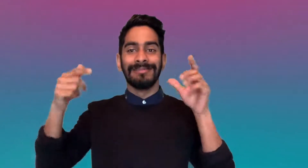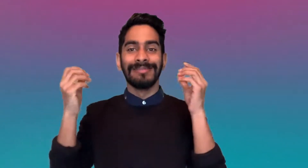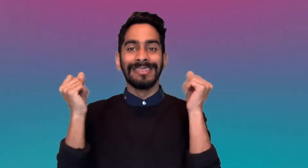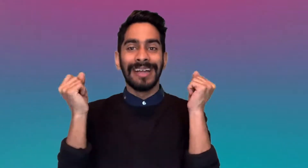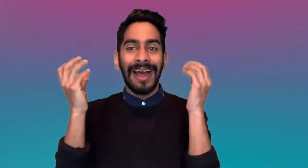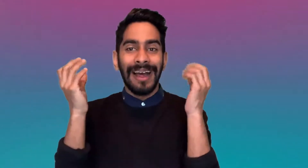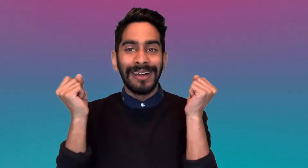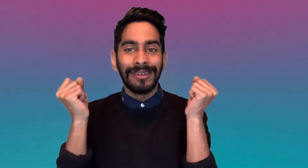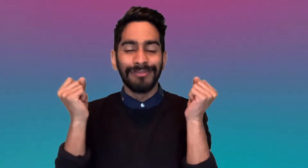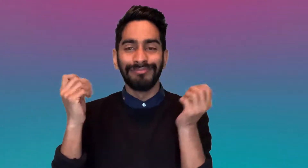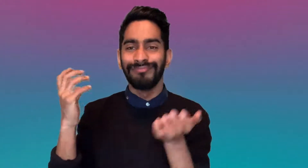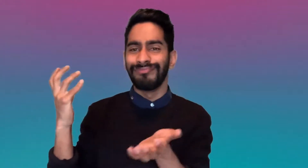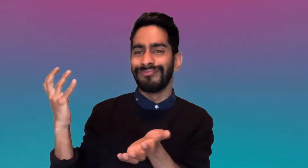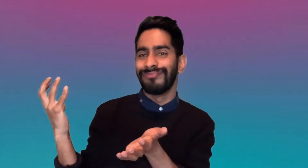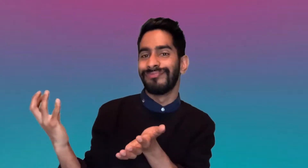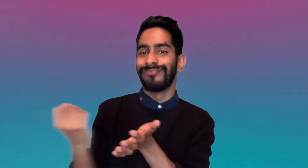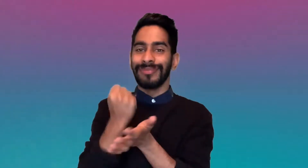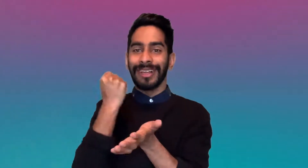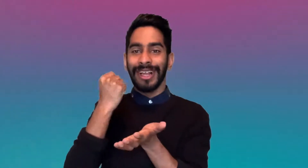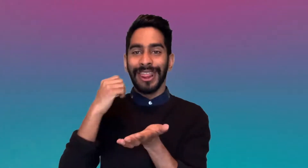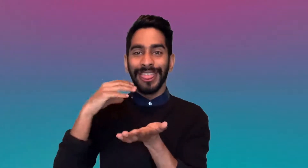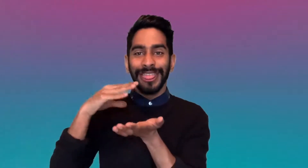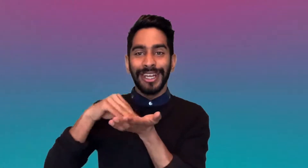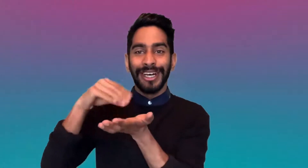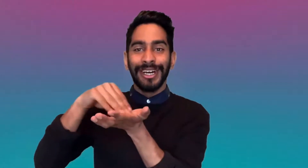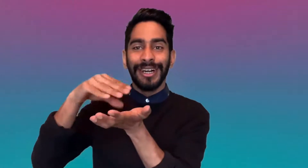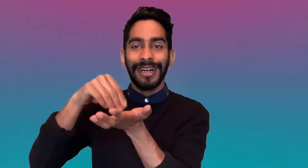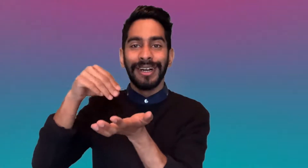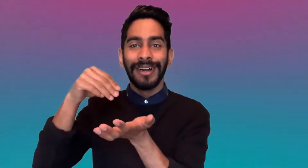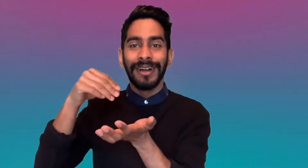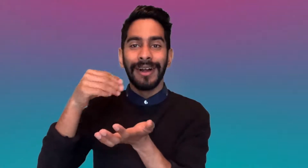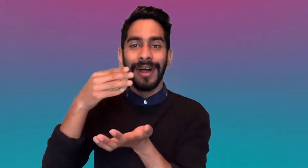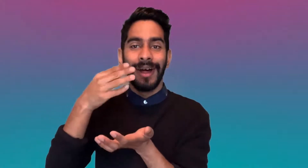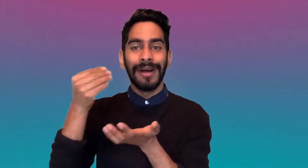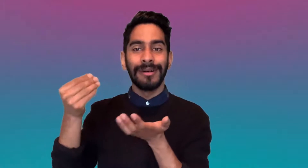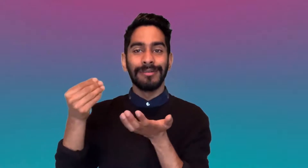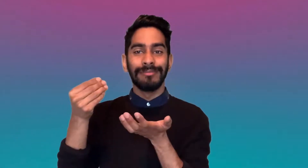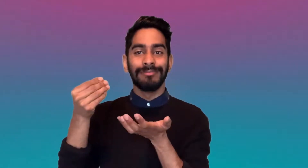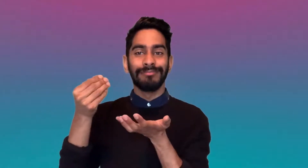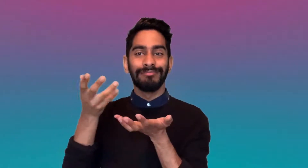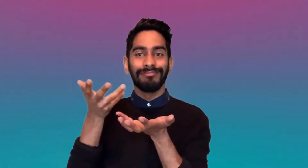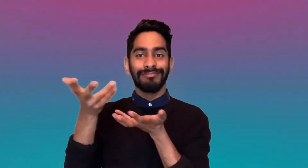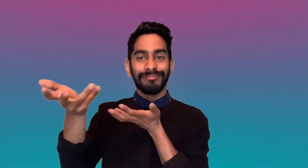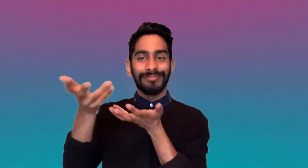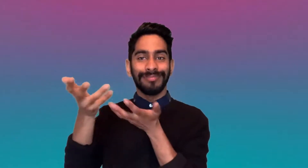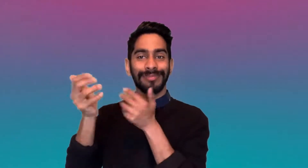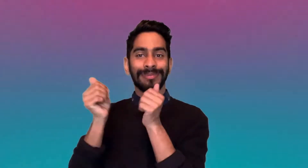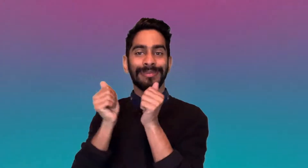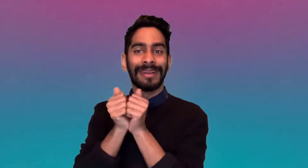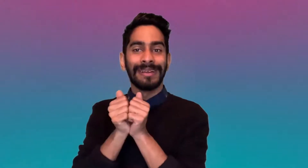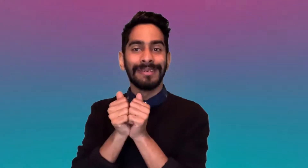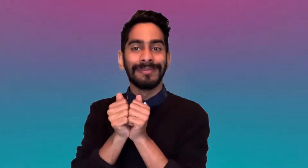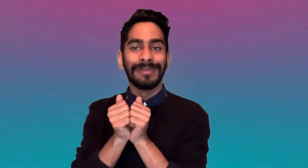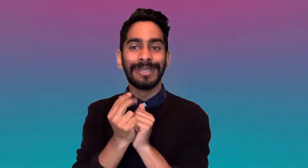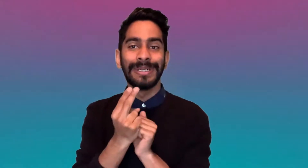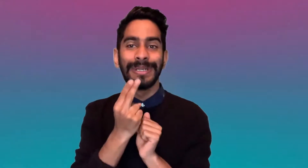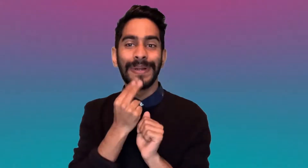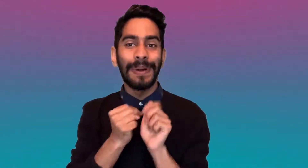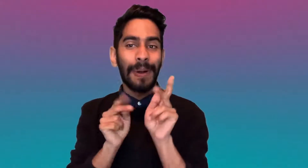Now, today I'm going to be teaching you some LGBTQ signs, and you'll have an opportunity to learn